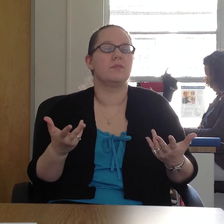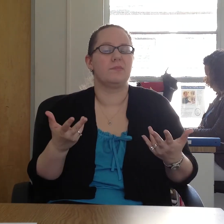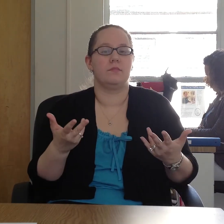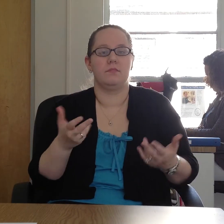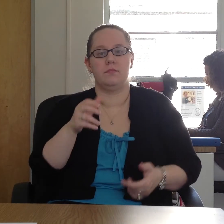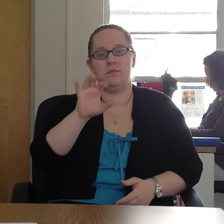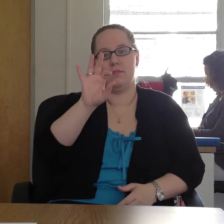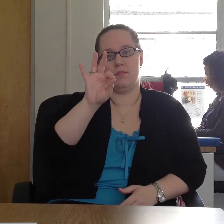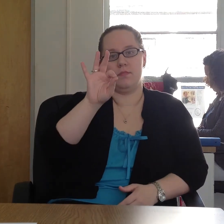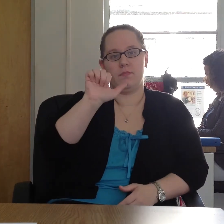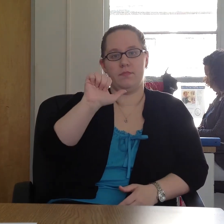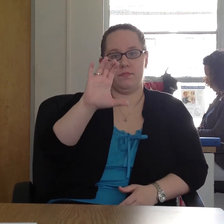FACULTATIVE.